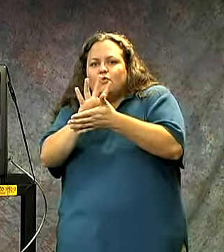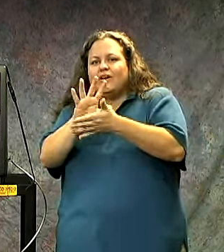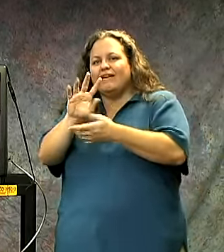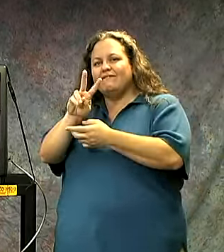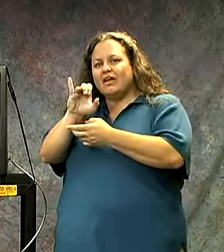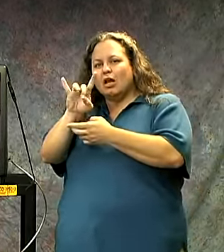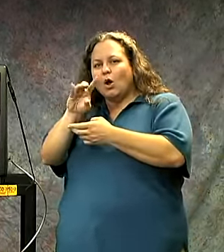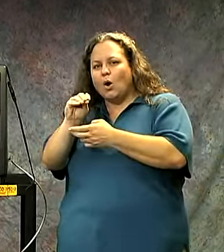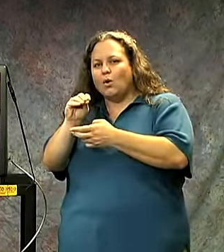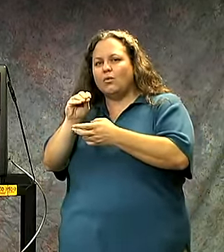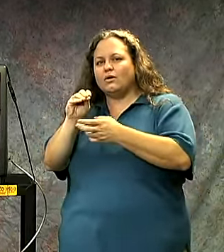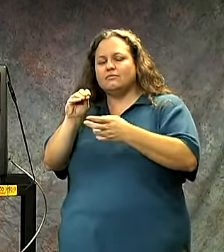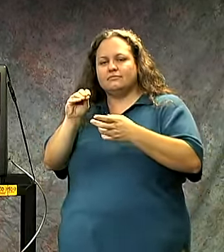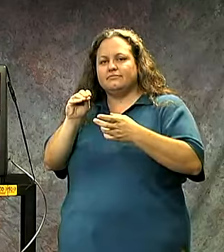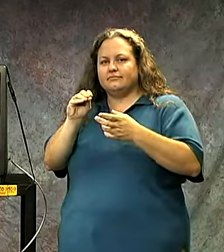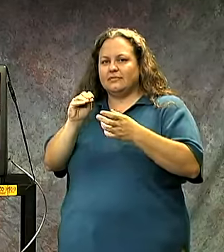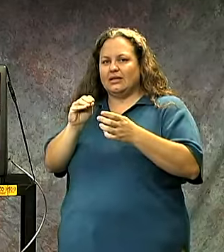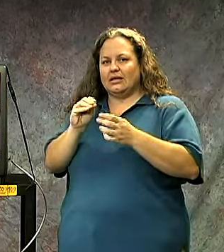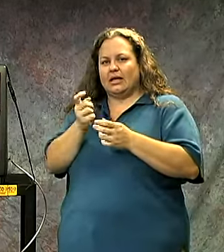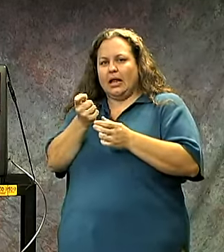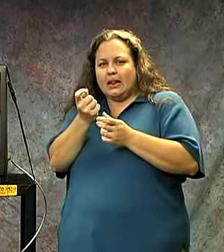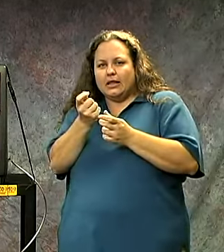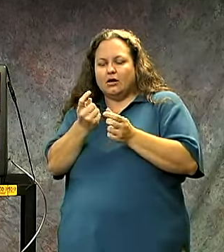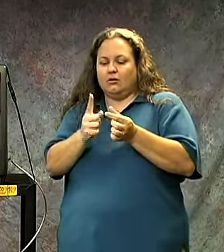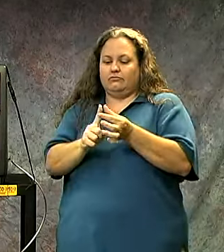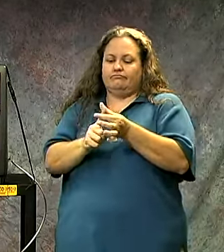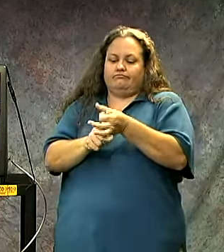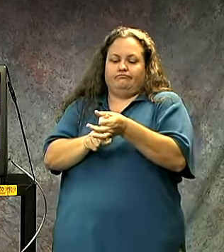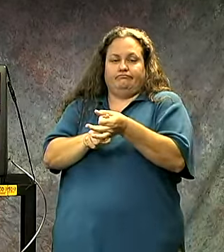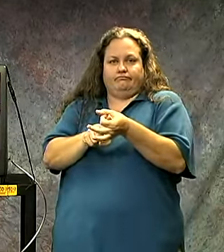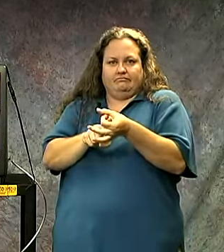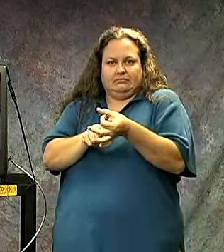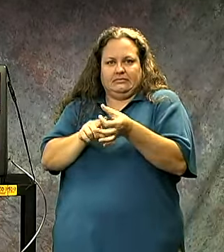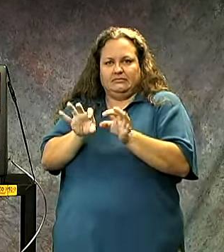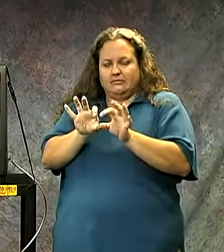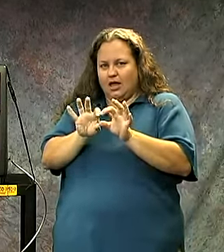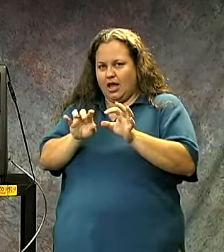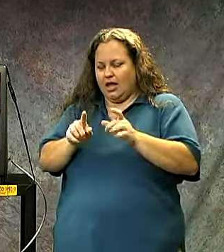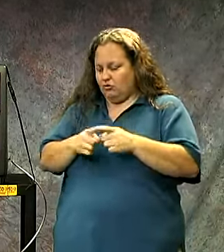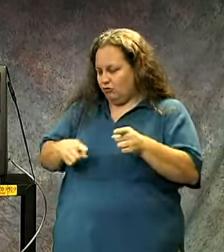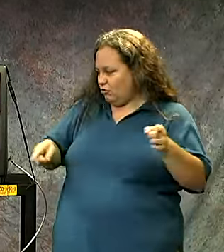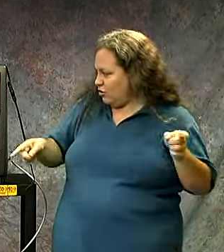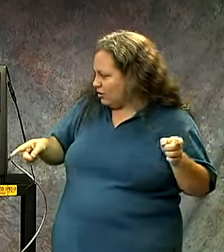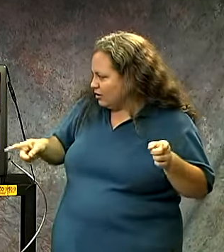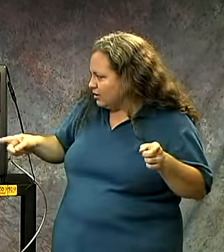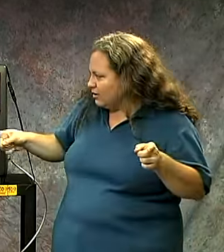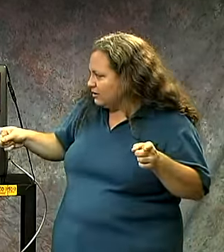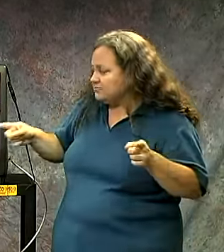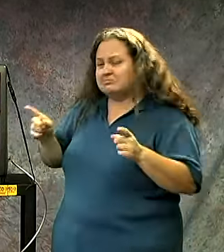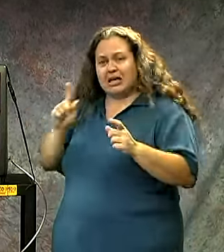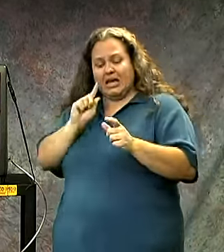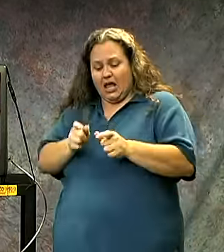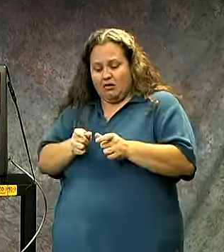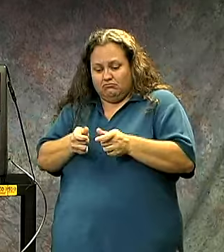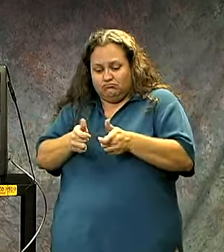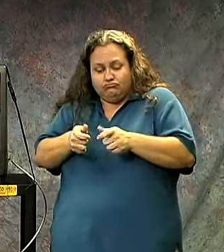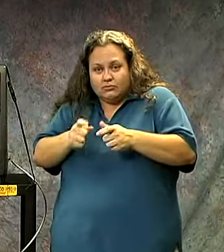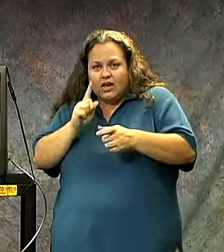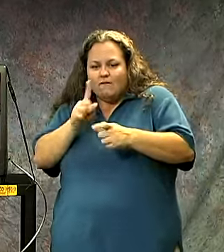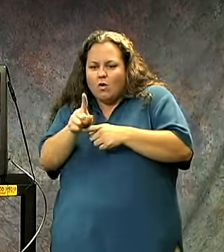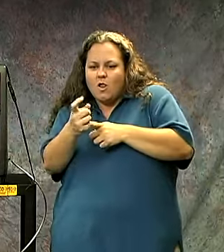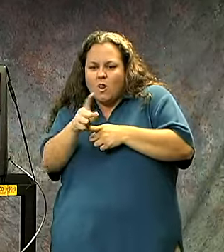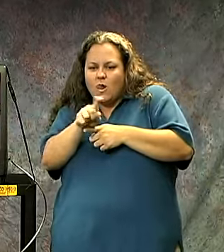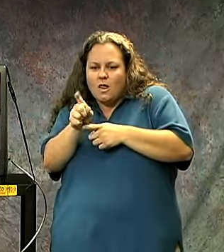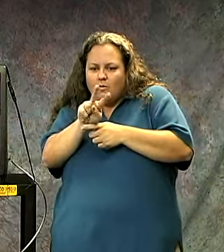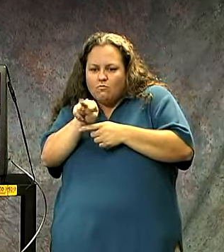it's obviously a little bit larger and longer. It's also articulated at the end. It's very soft